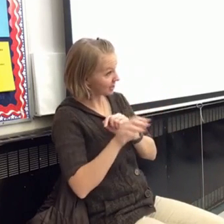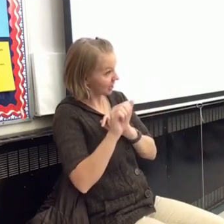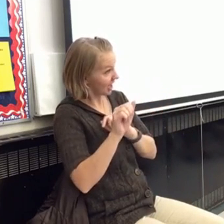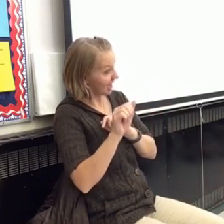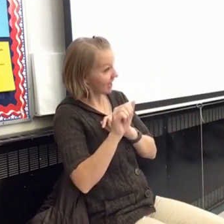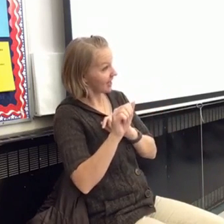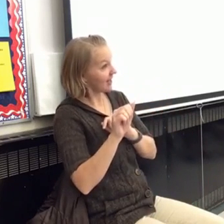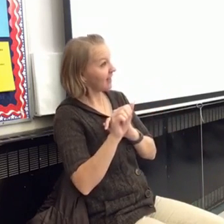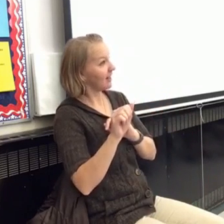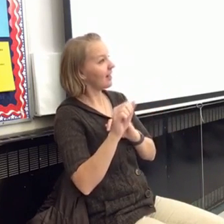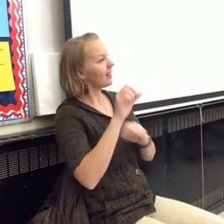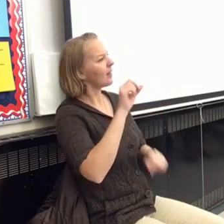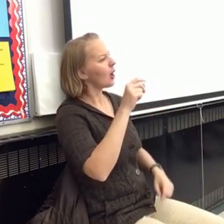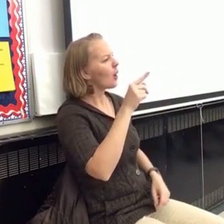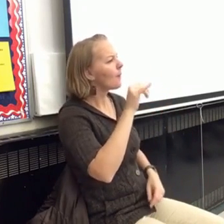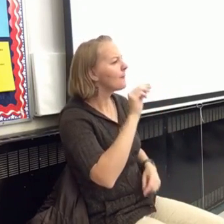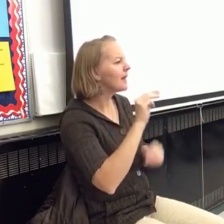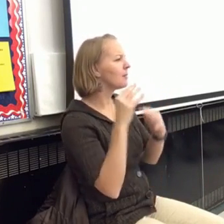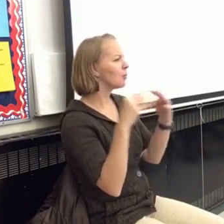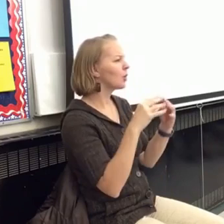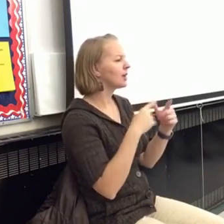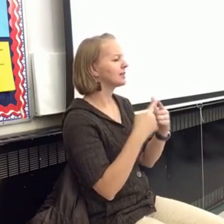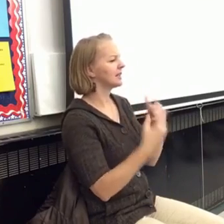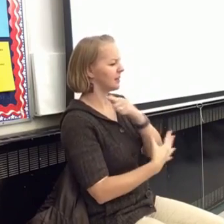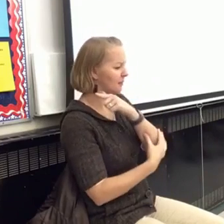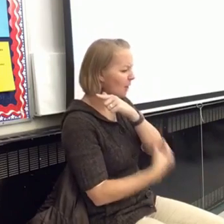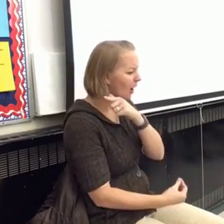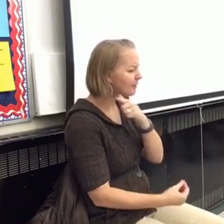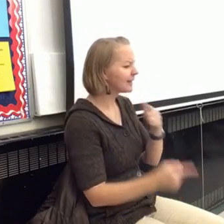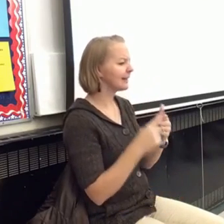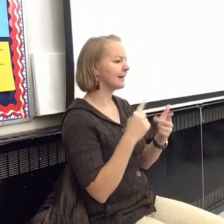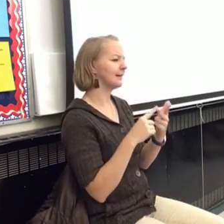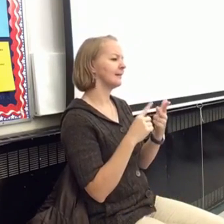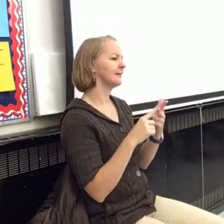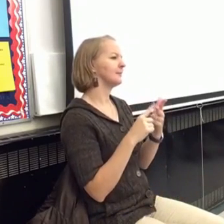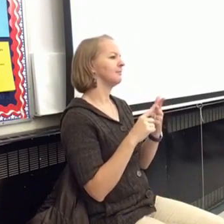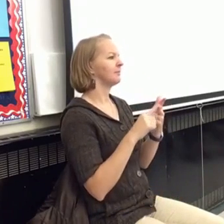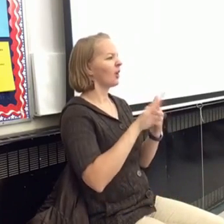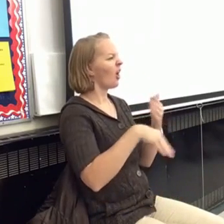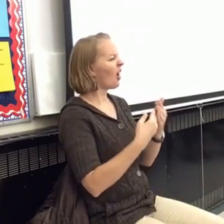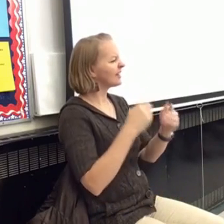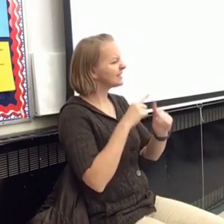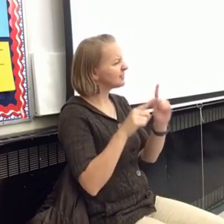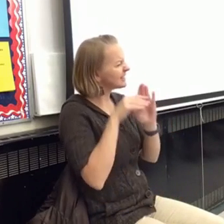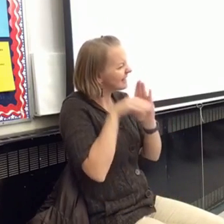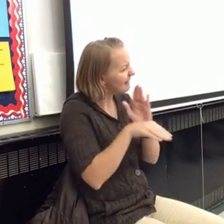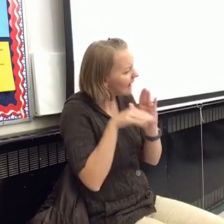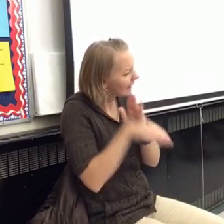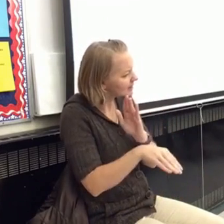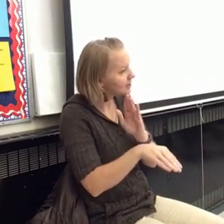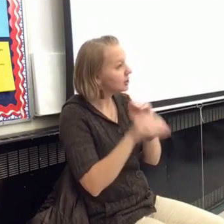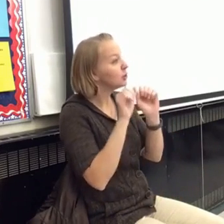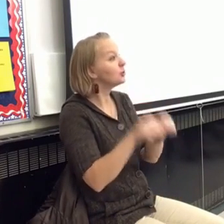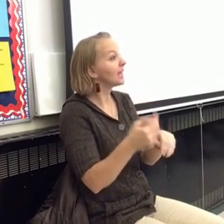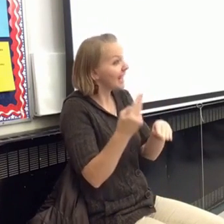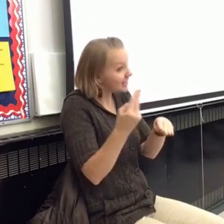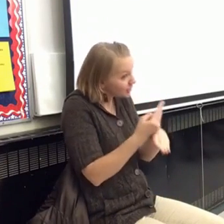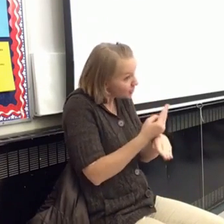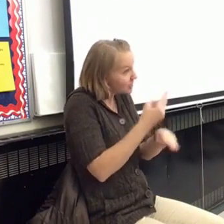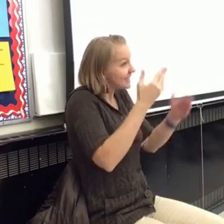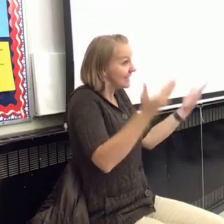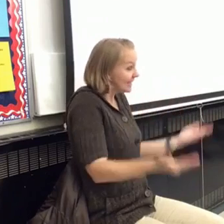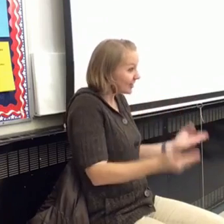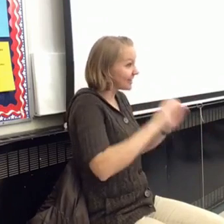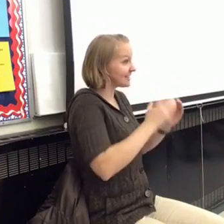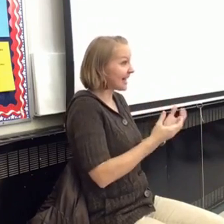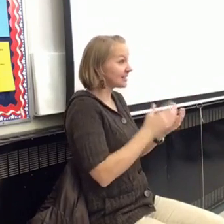mid-1800s, the Opium Wars, the extreme poverty levels, the decline in all these different things, you can use that in this class